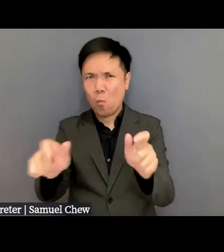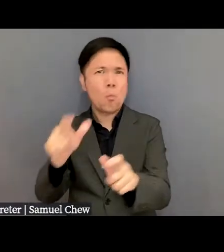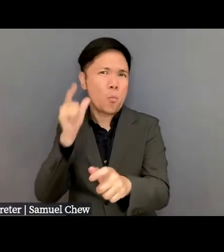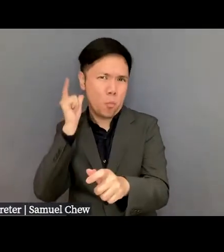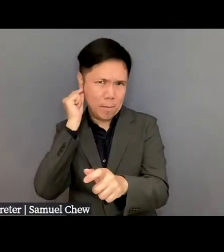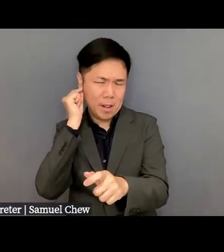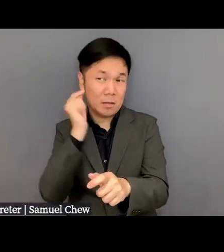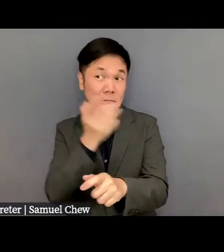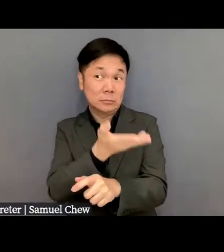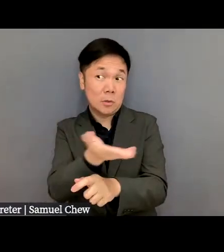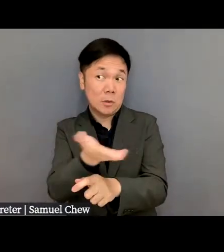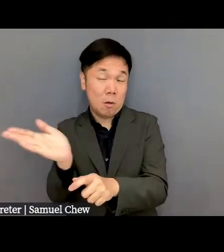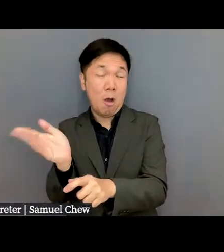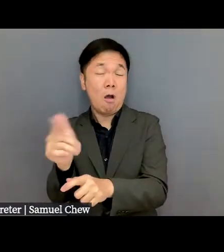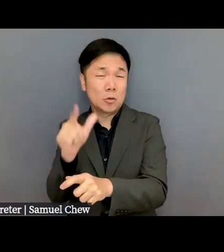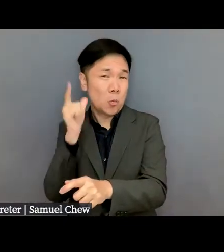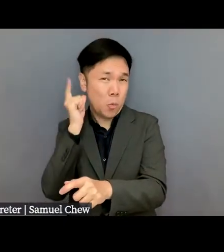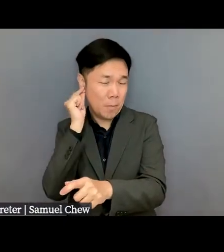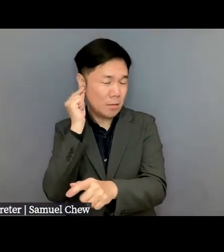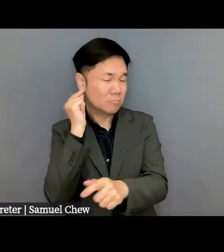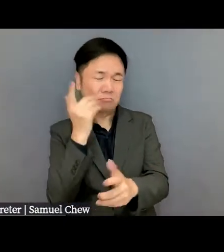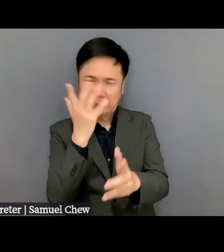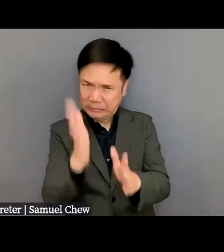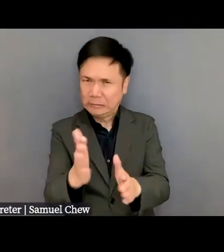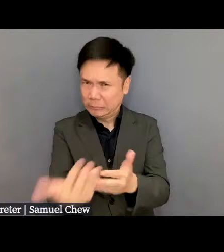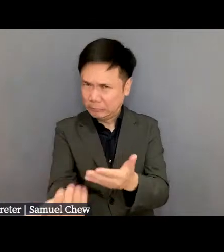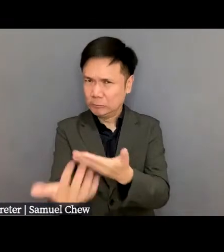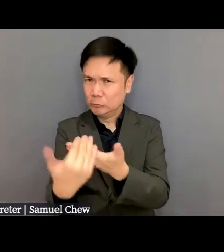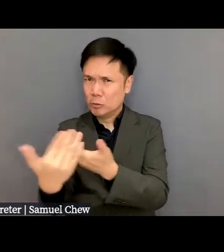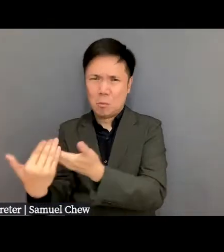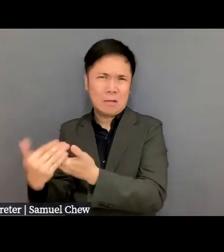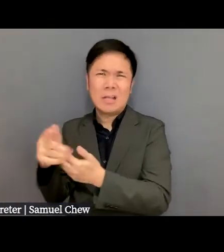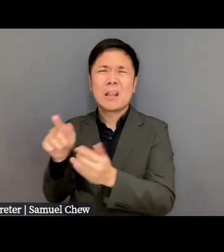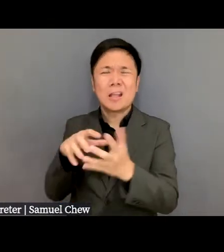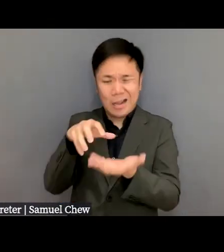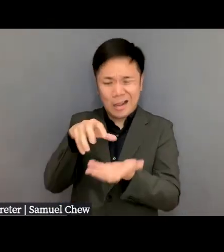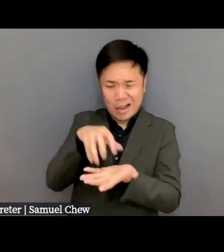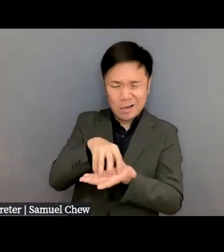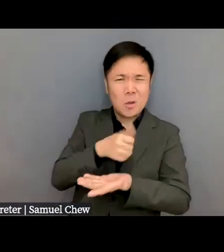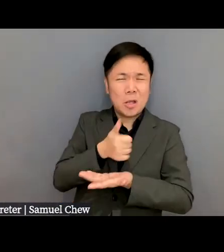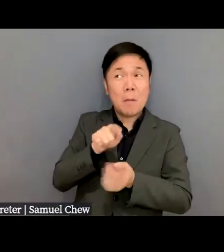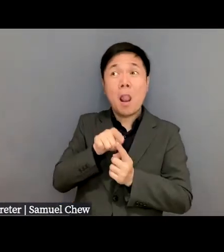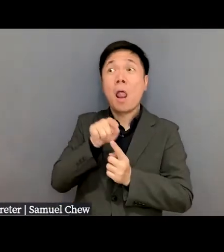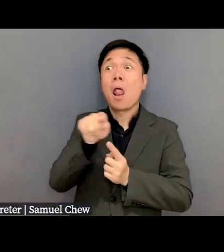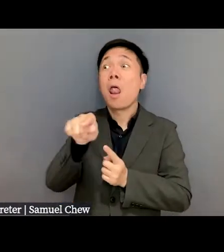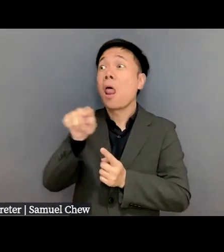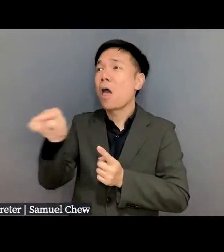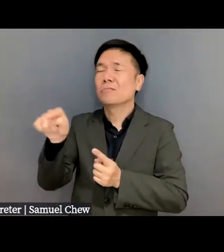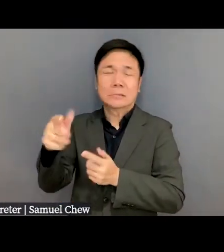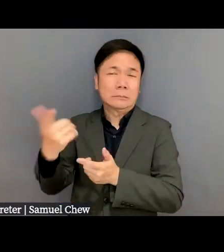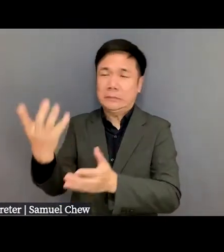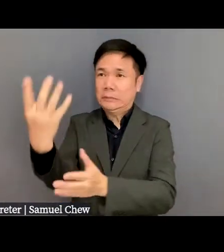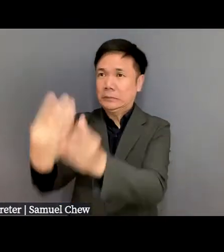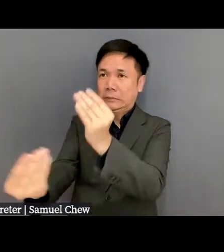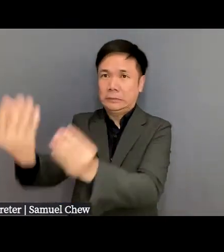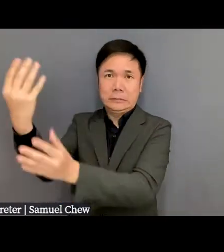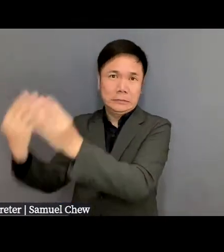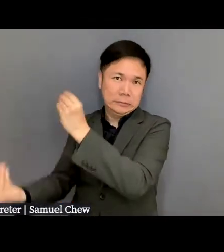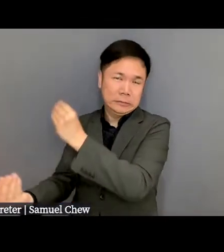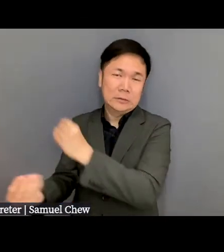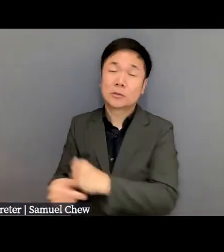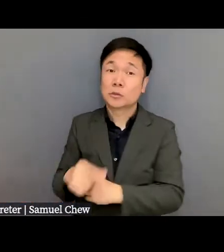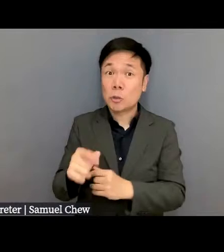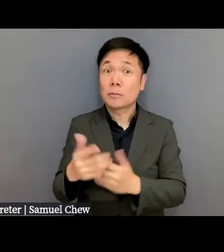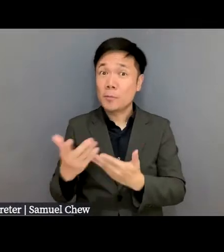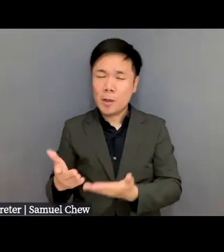to address them because most of the time they are left out. So those are the kinds of information we gave them. We